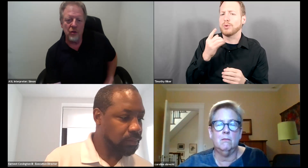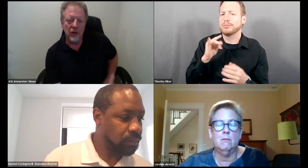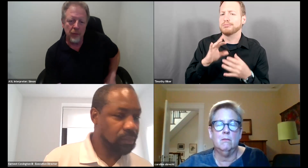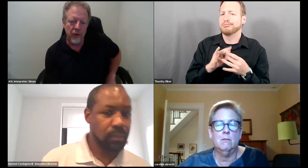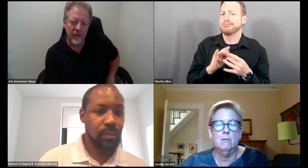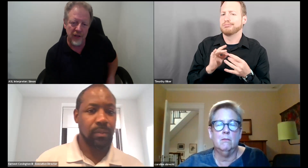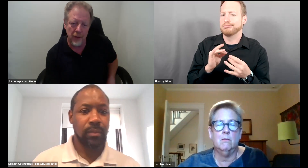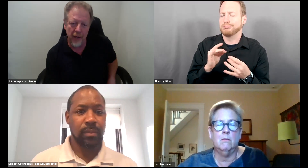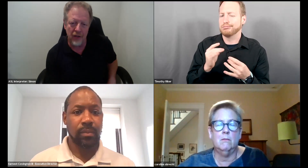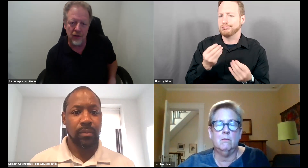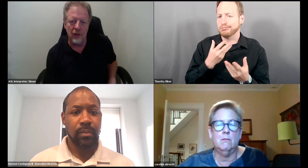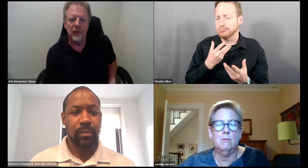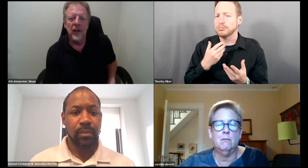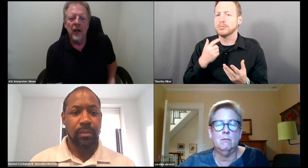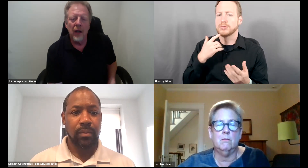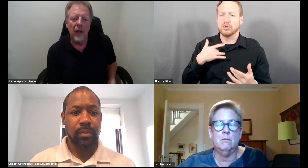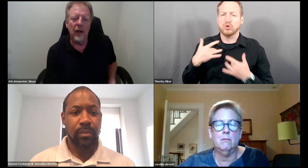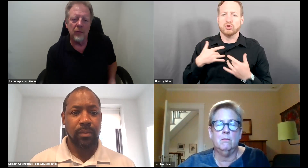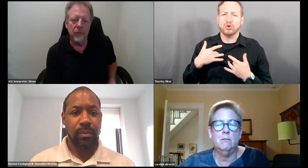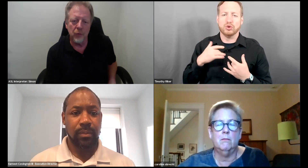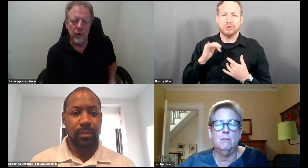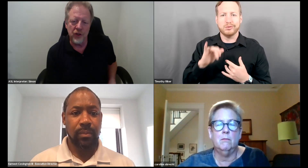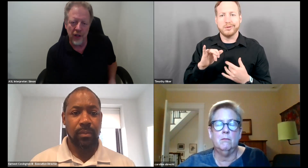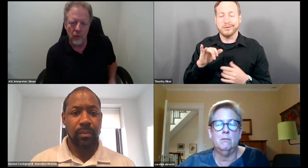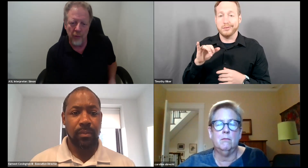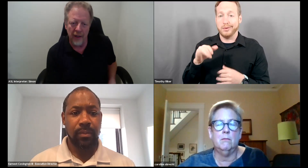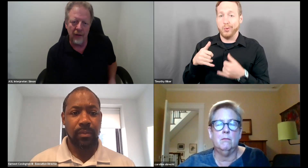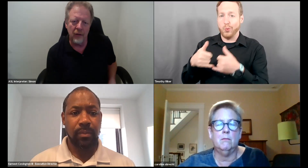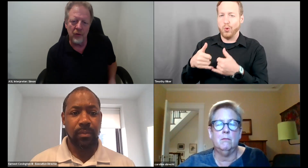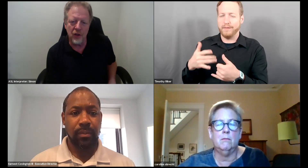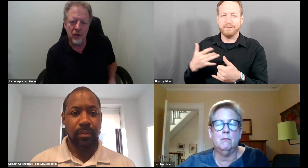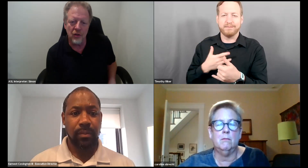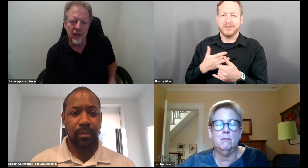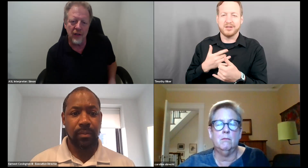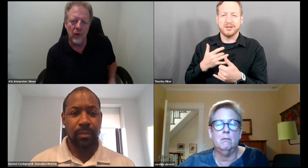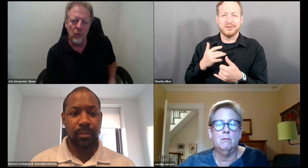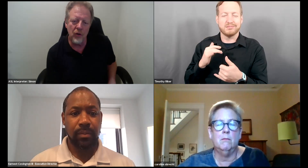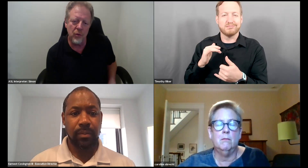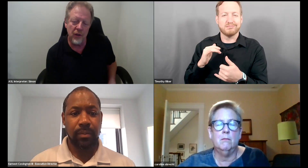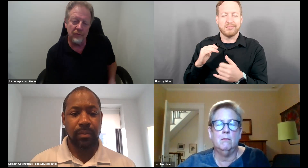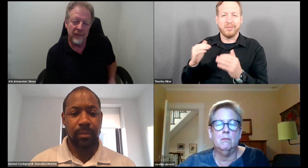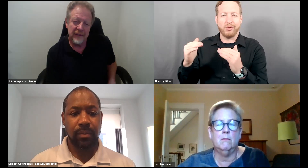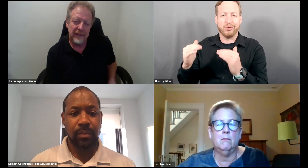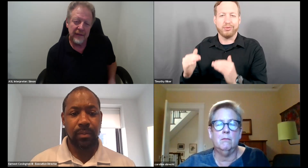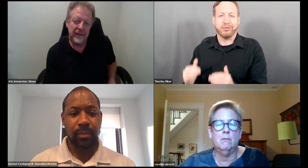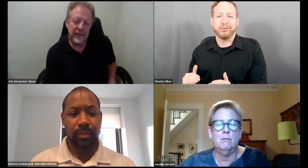that historically, previously in the past, you know, which was shared with me, there was concerns that the awards